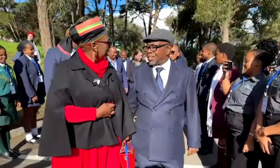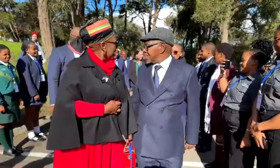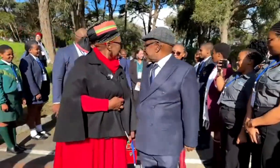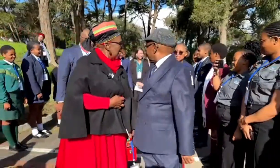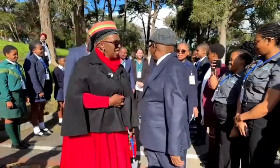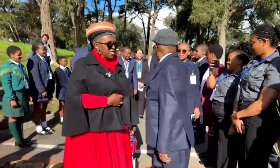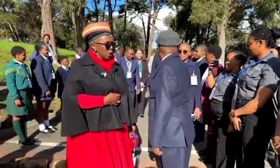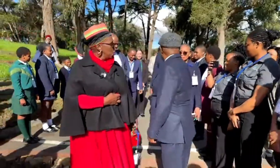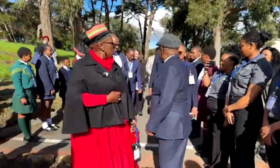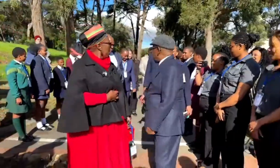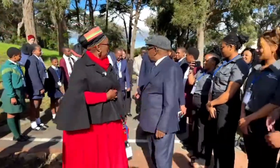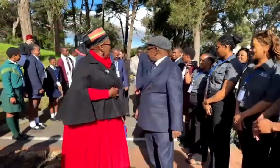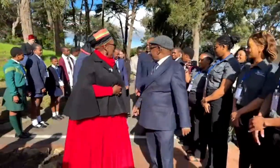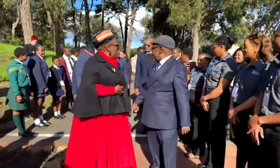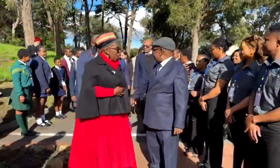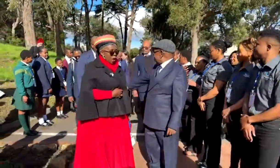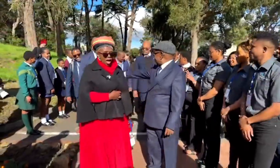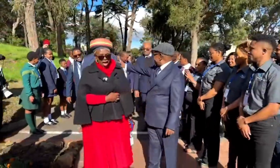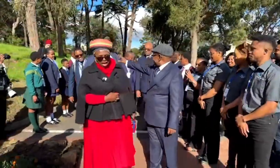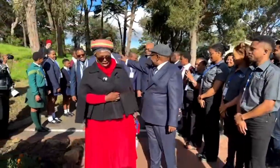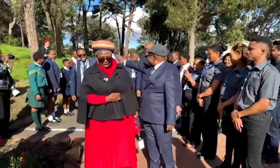Yes.